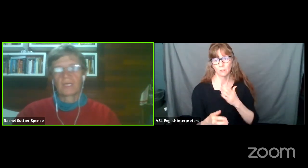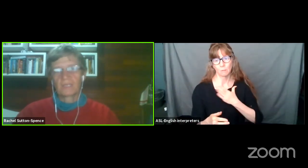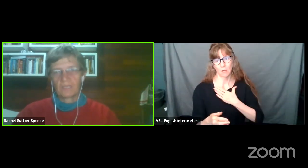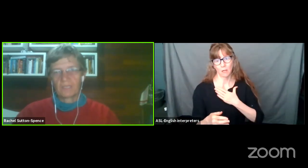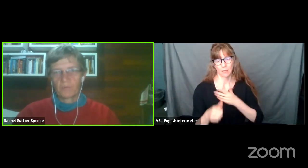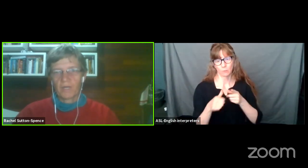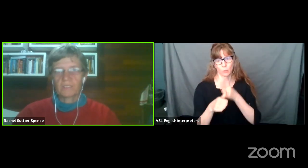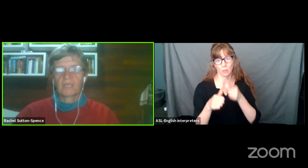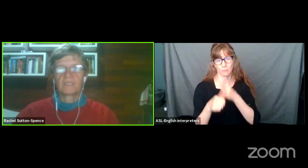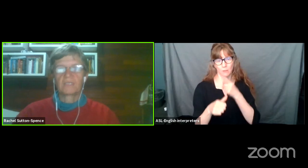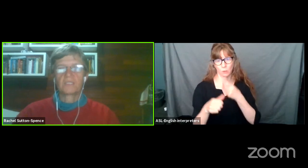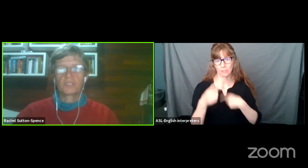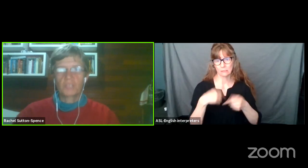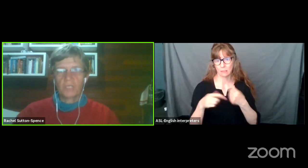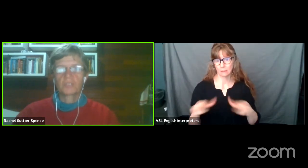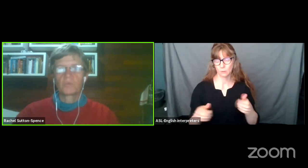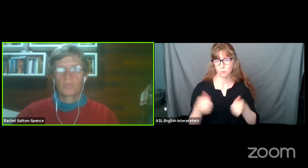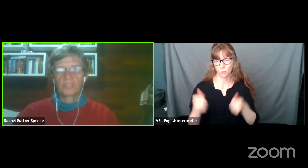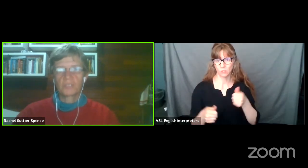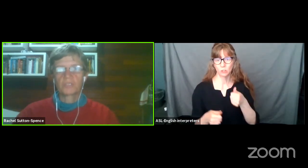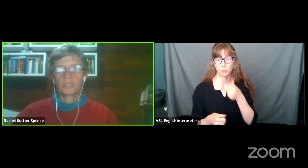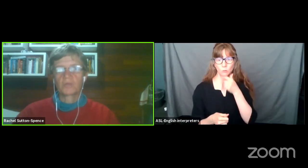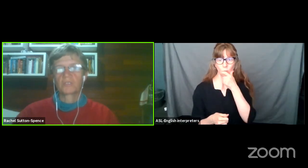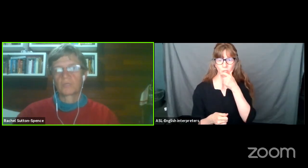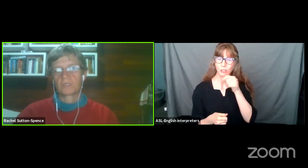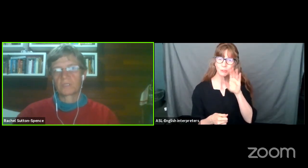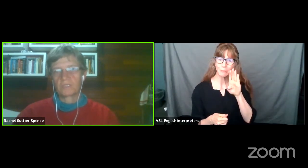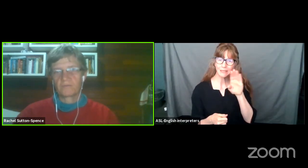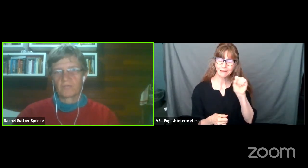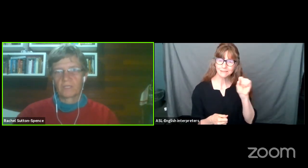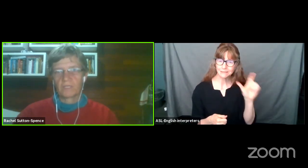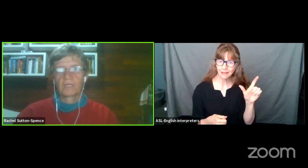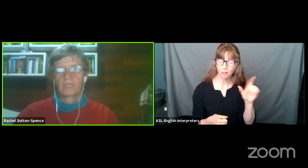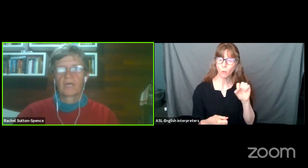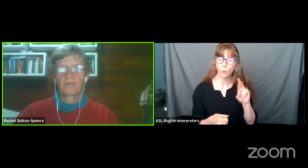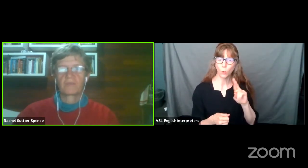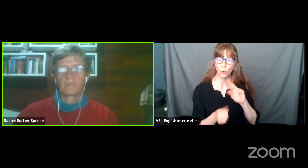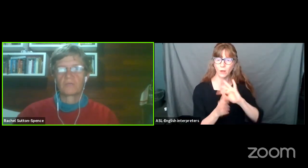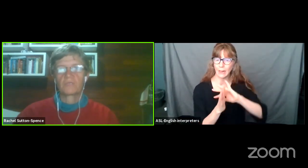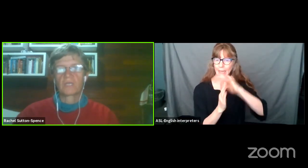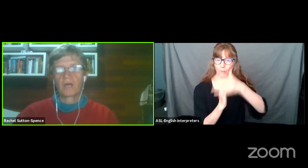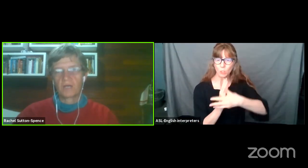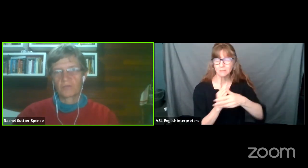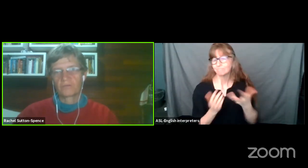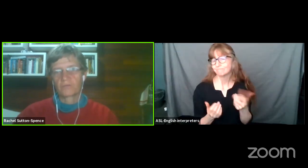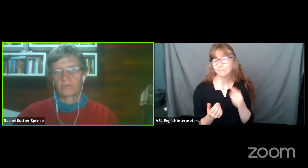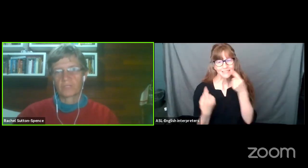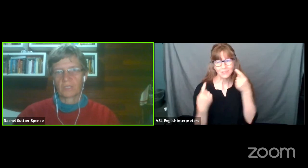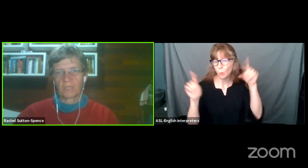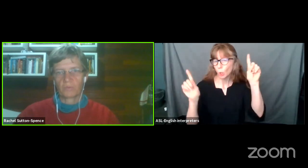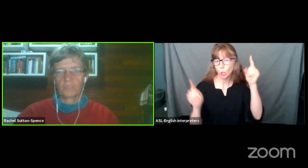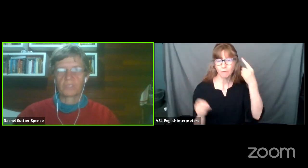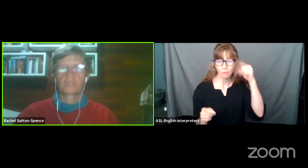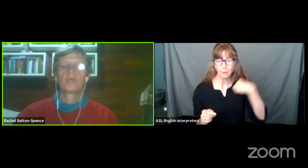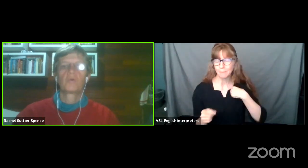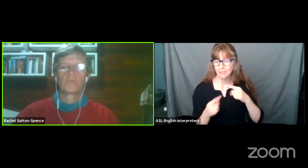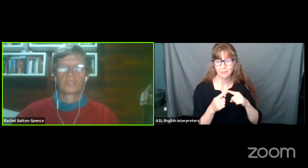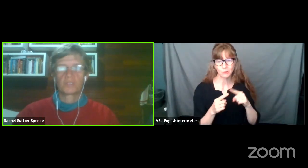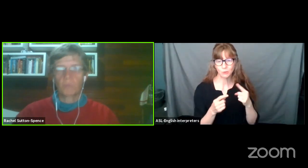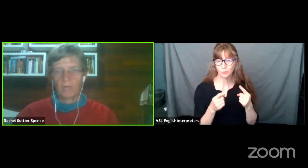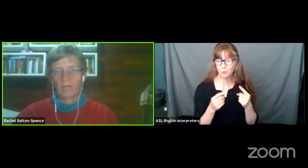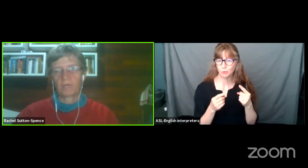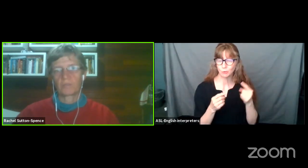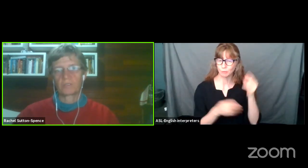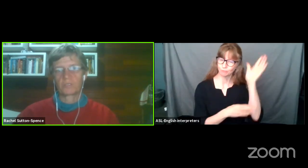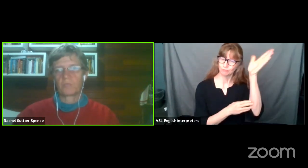Language and Libras, and it just wasn't going to work this evening having me using either of those sign languages, which